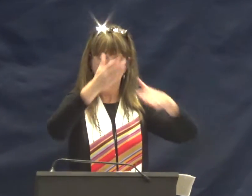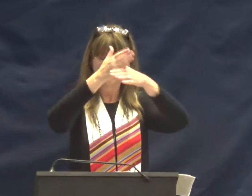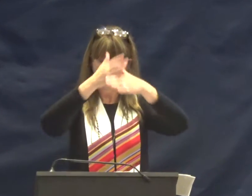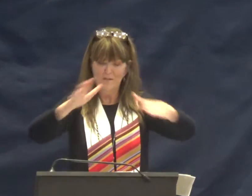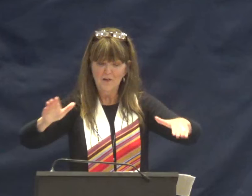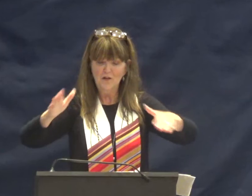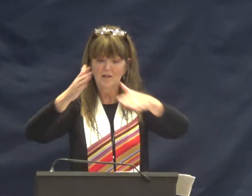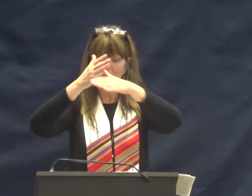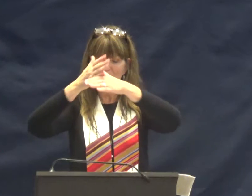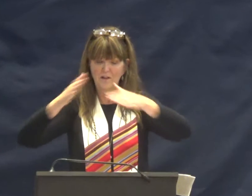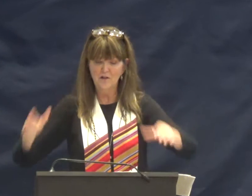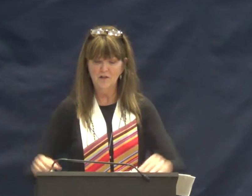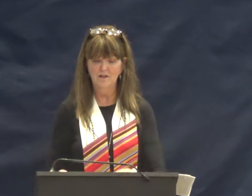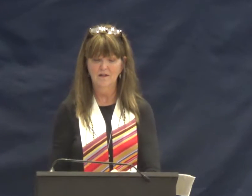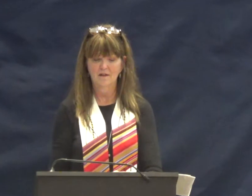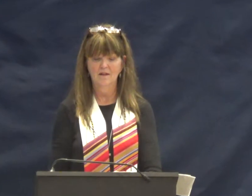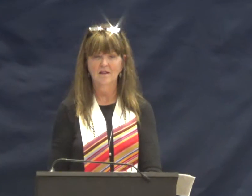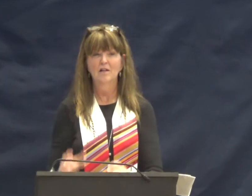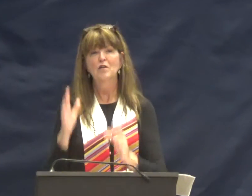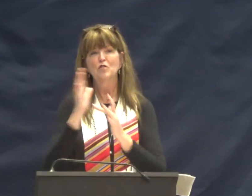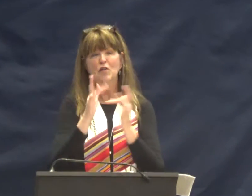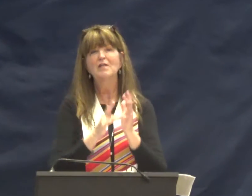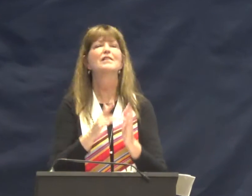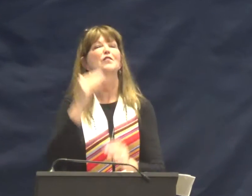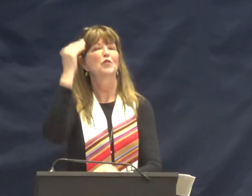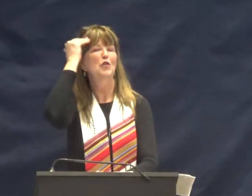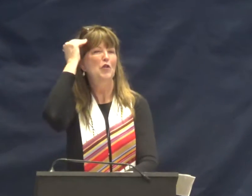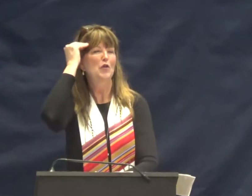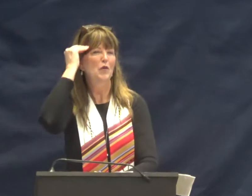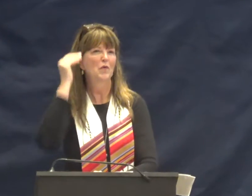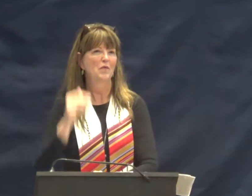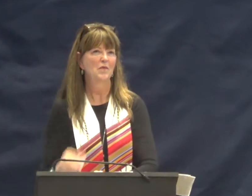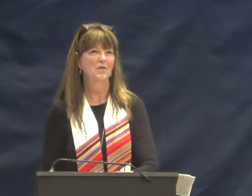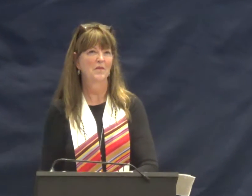sinners. Once again, division. Jesus knew.